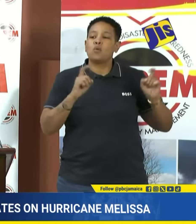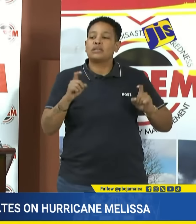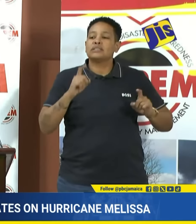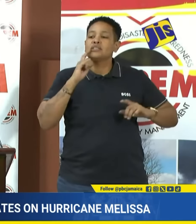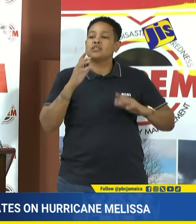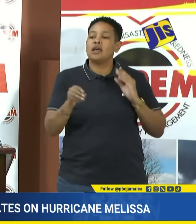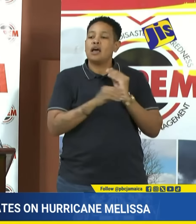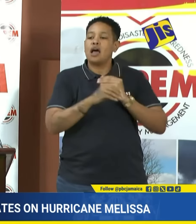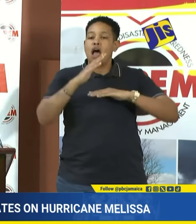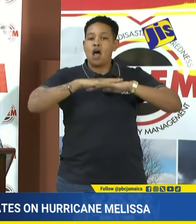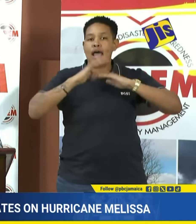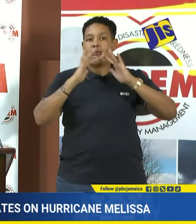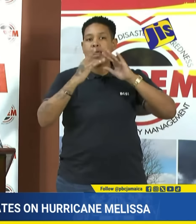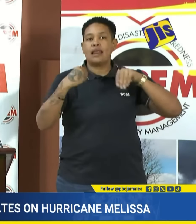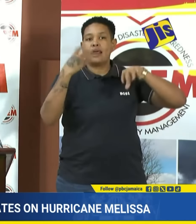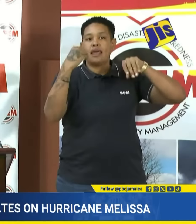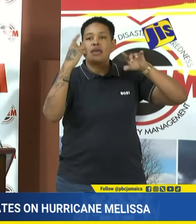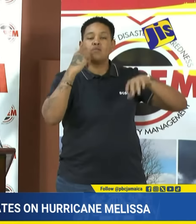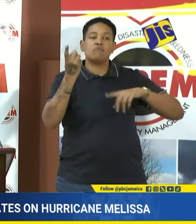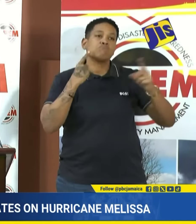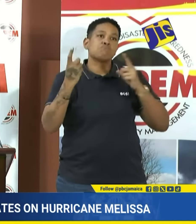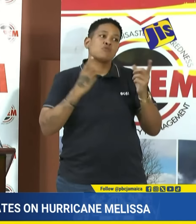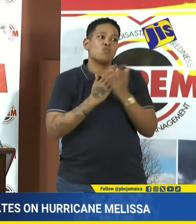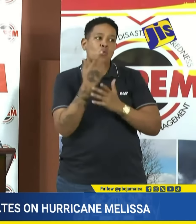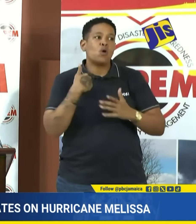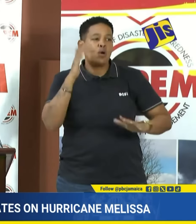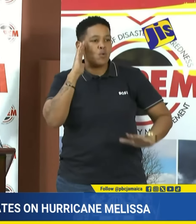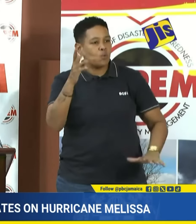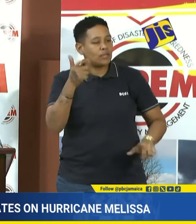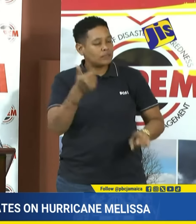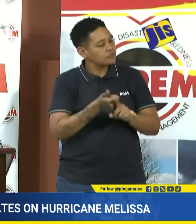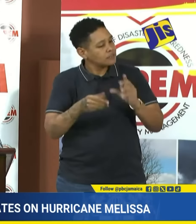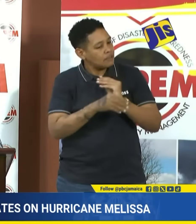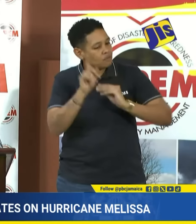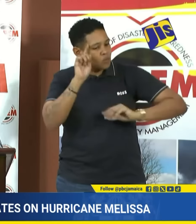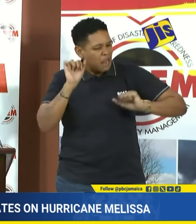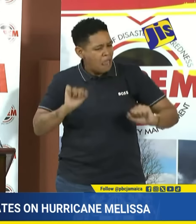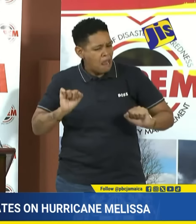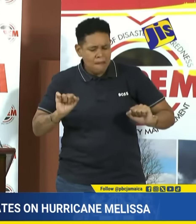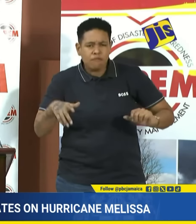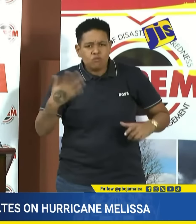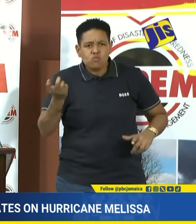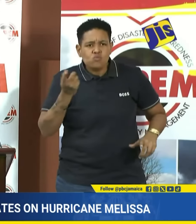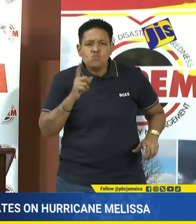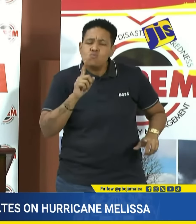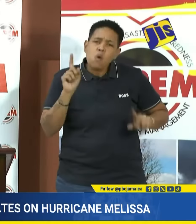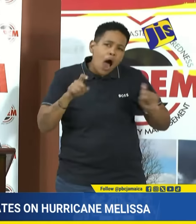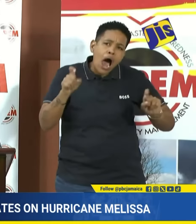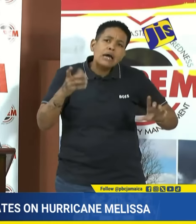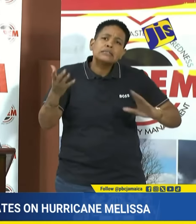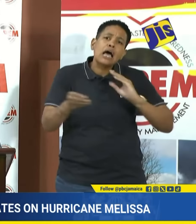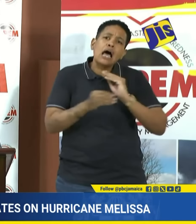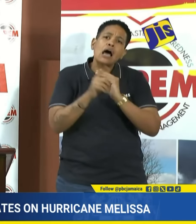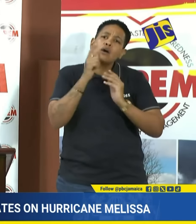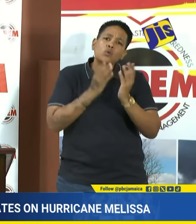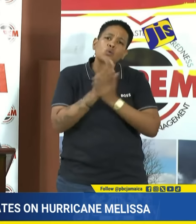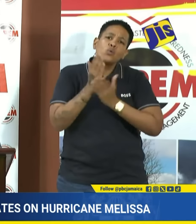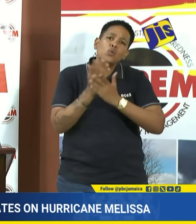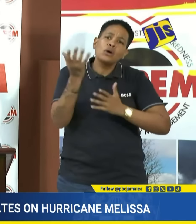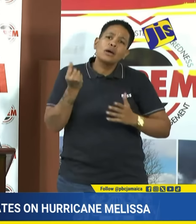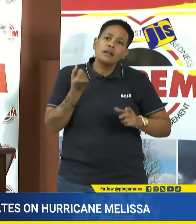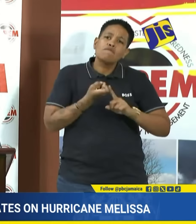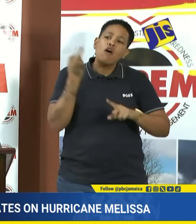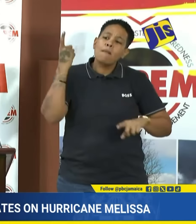questions also online that have been coming through, and so I'm going to be able to ask those questions that are coming